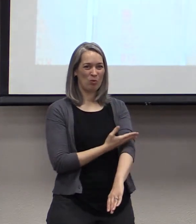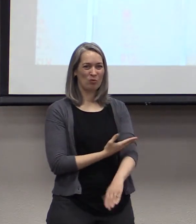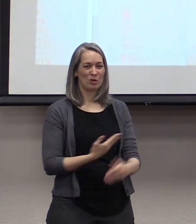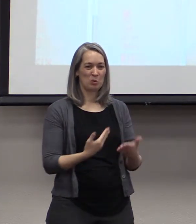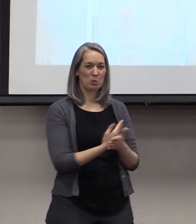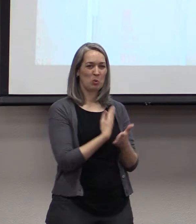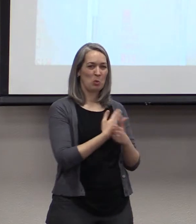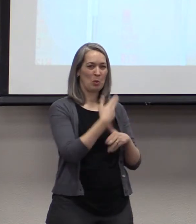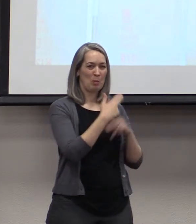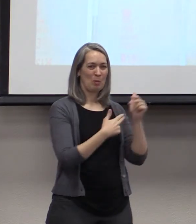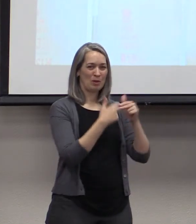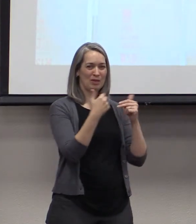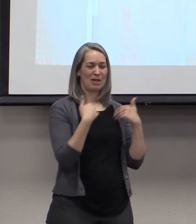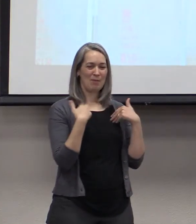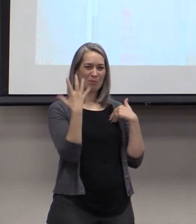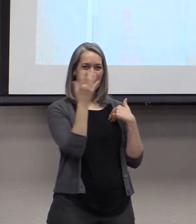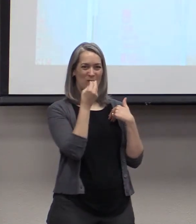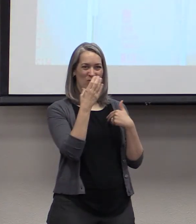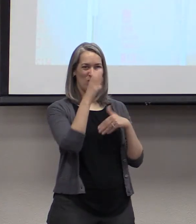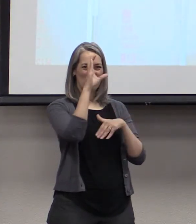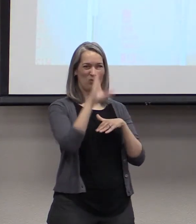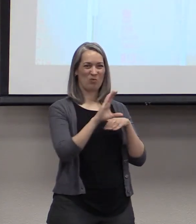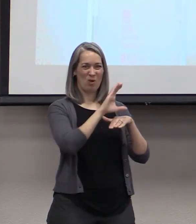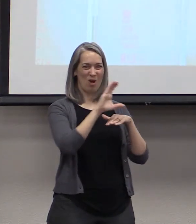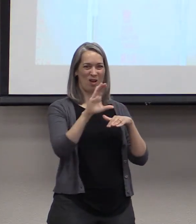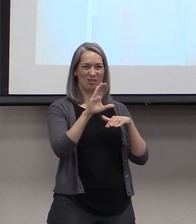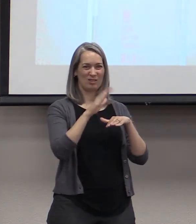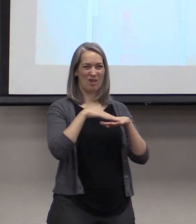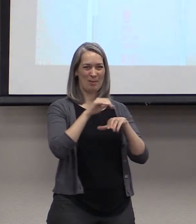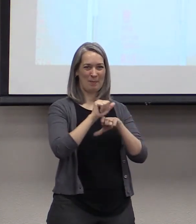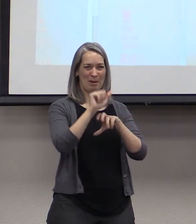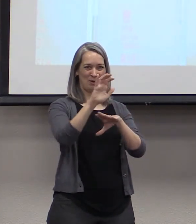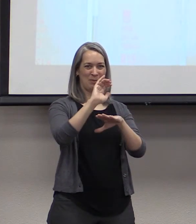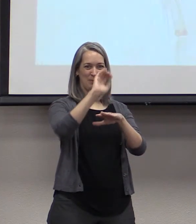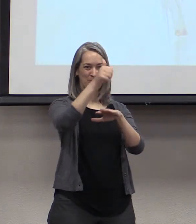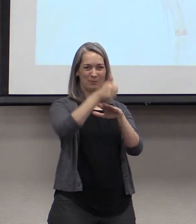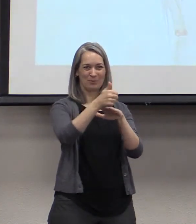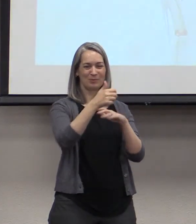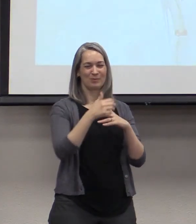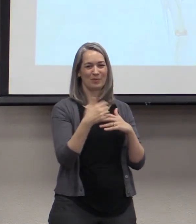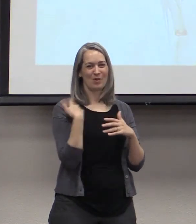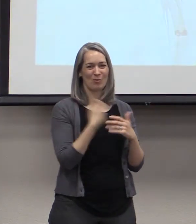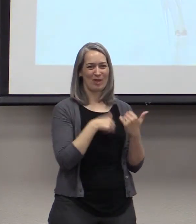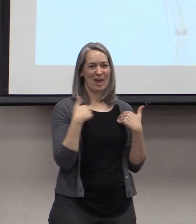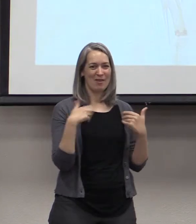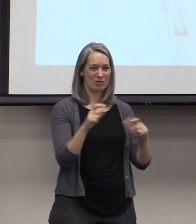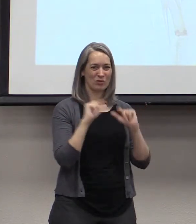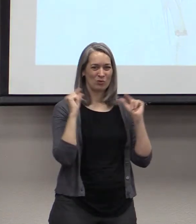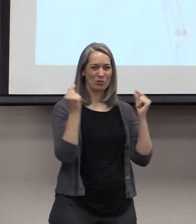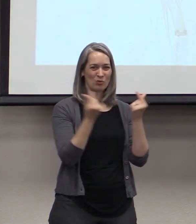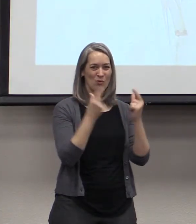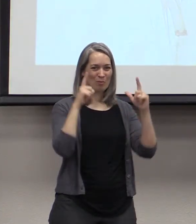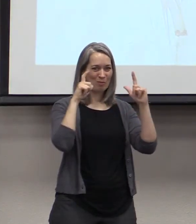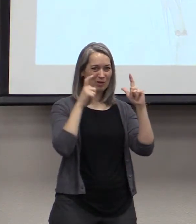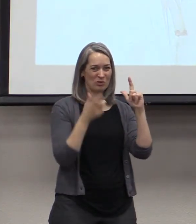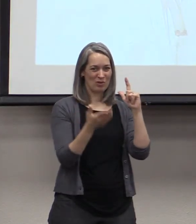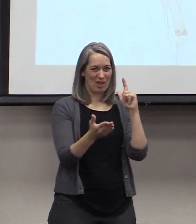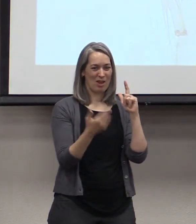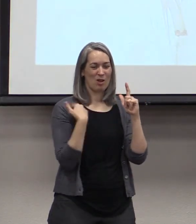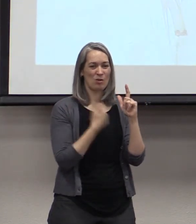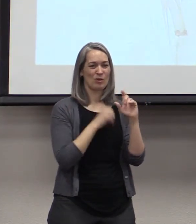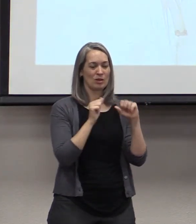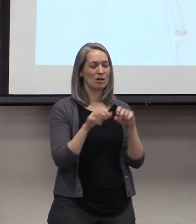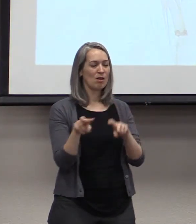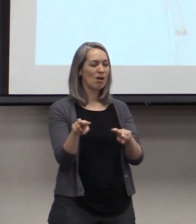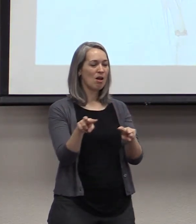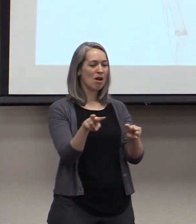beautiful, beautiful cross on top of a mountain where we took our initial group photo, and we were able to see the entire town,